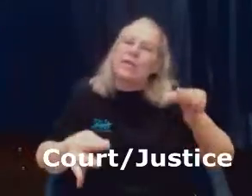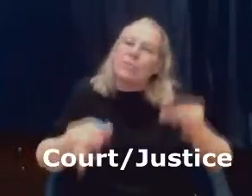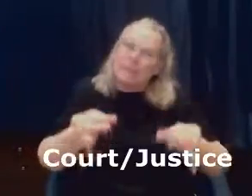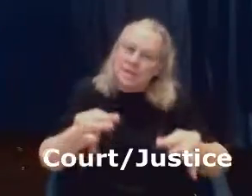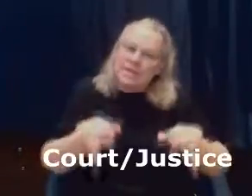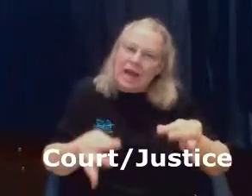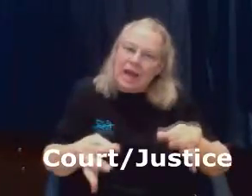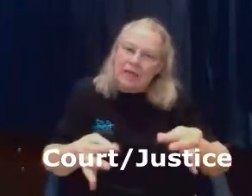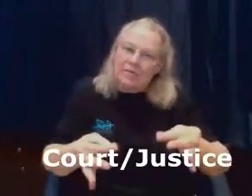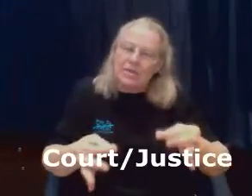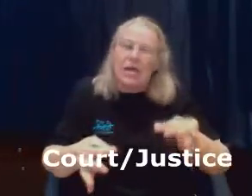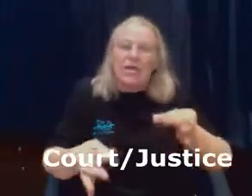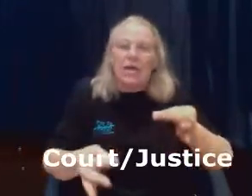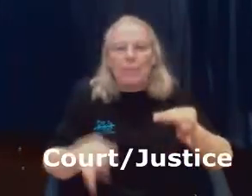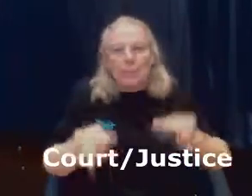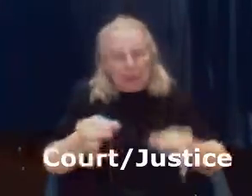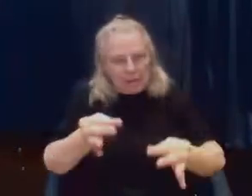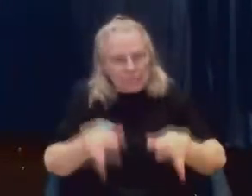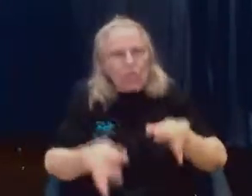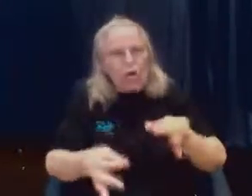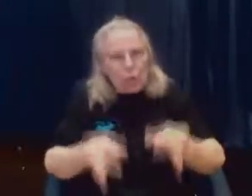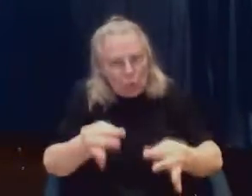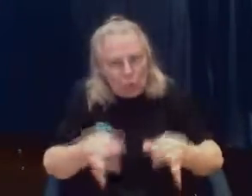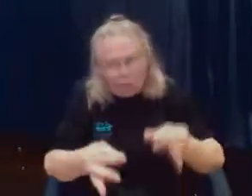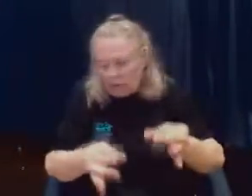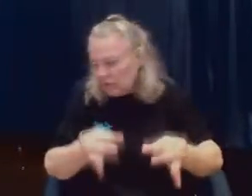those scales, that becomes court.